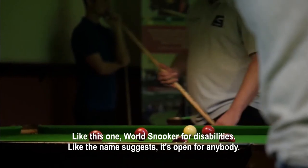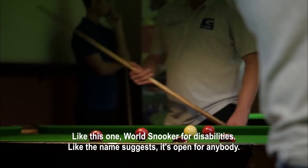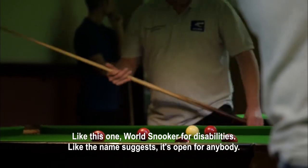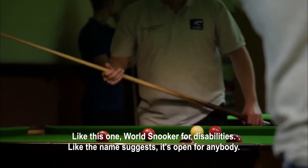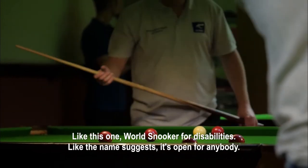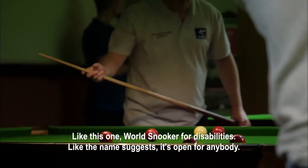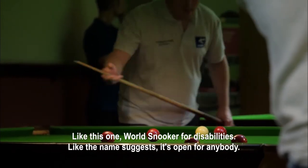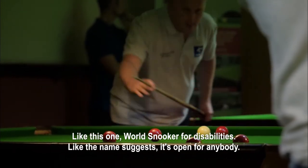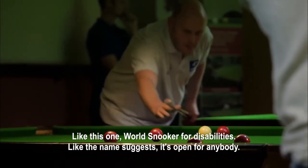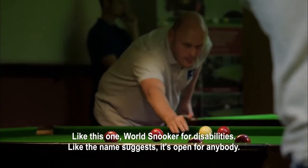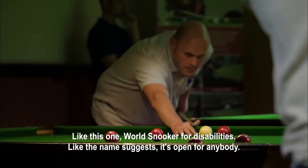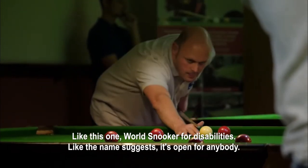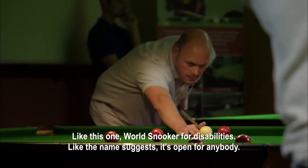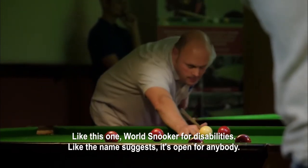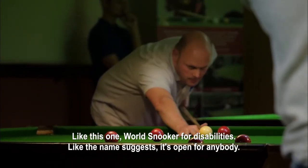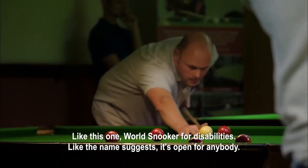the name suggests, it's open for anybody.